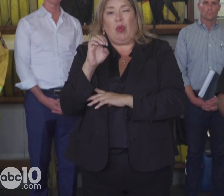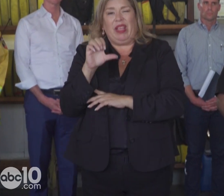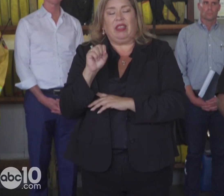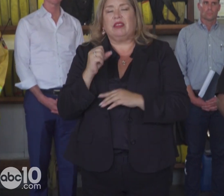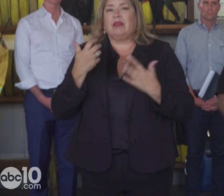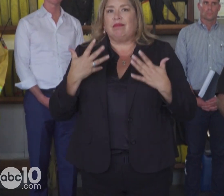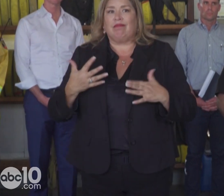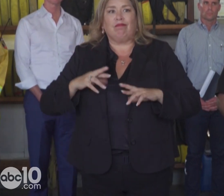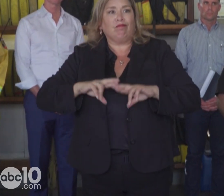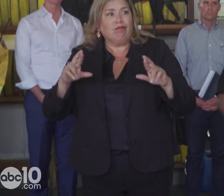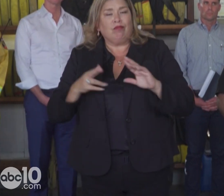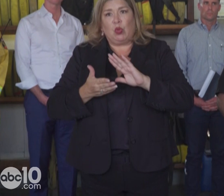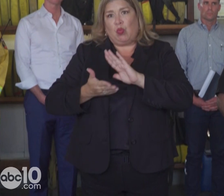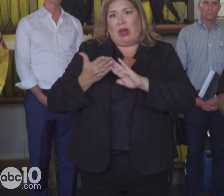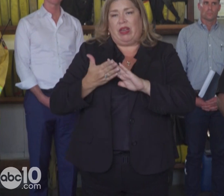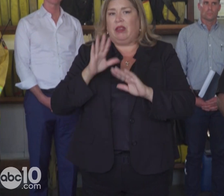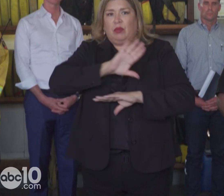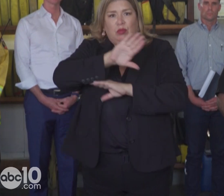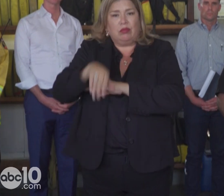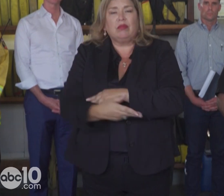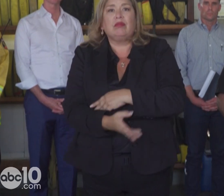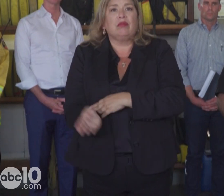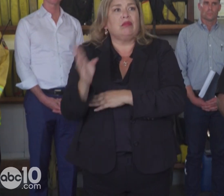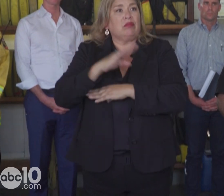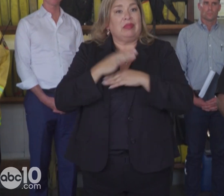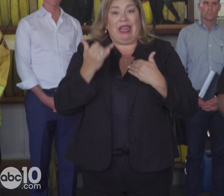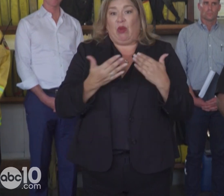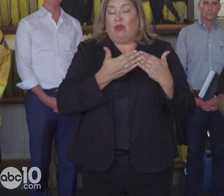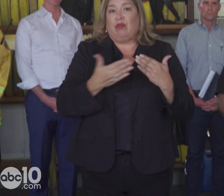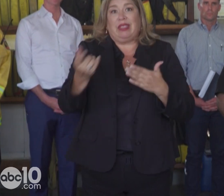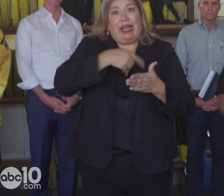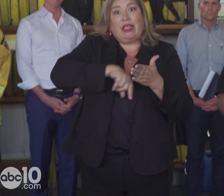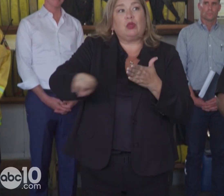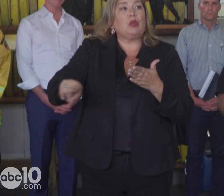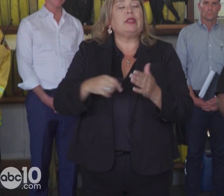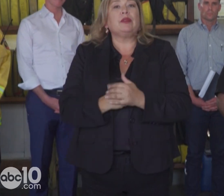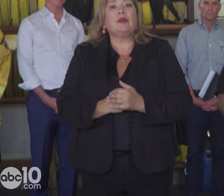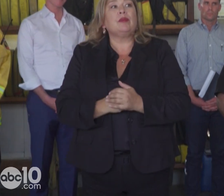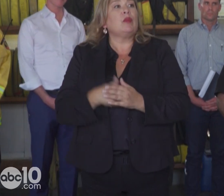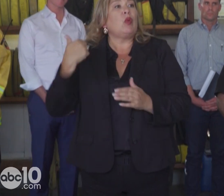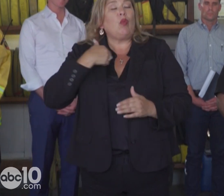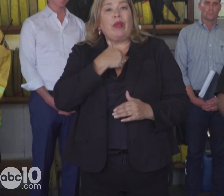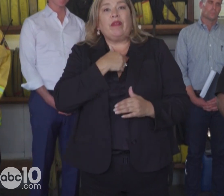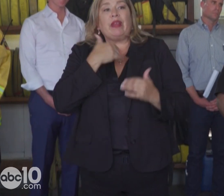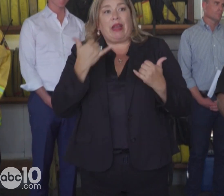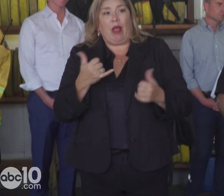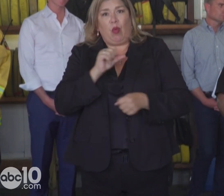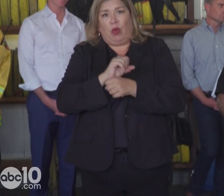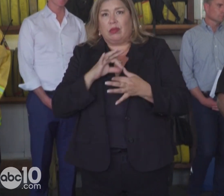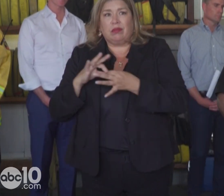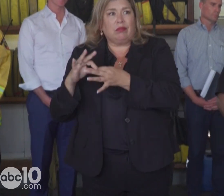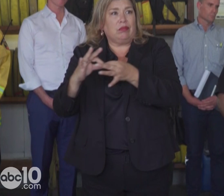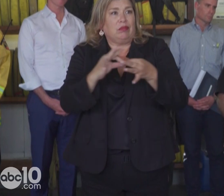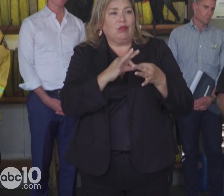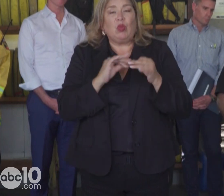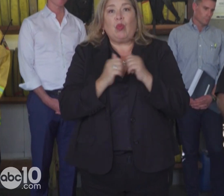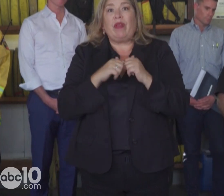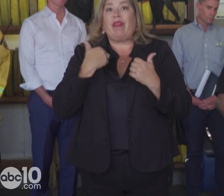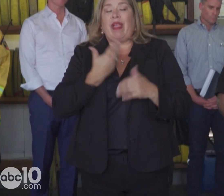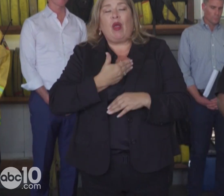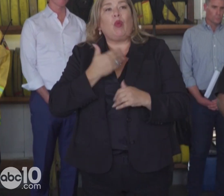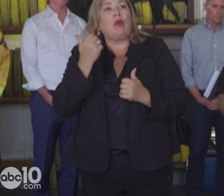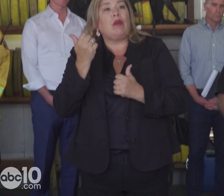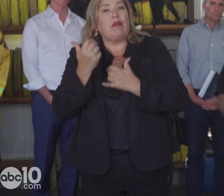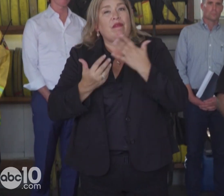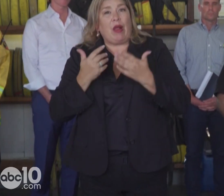fully activated 24/7 through the remainder of next week. We are in close coordination with all of our fire mutual